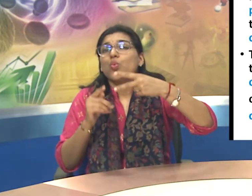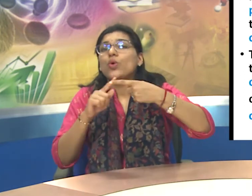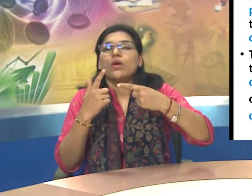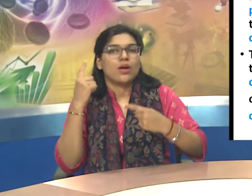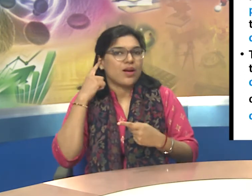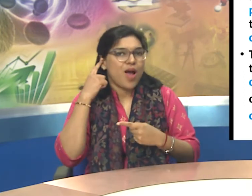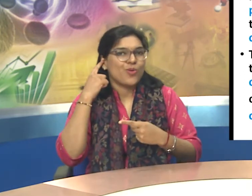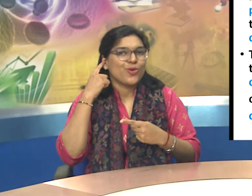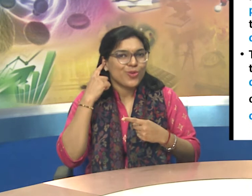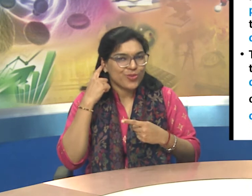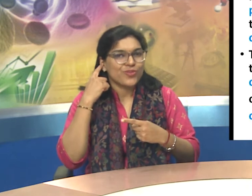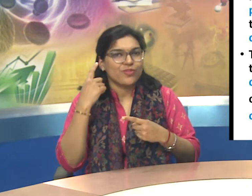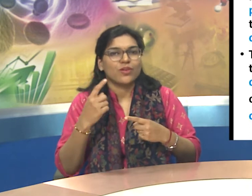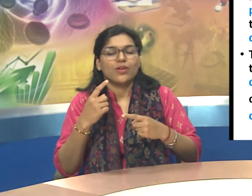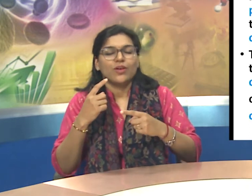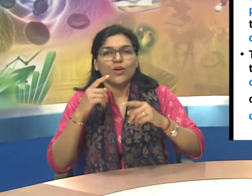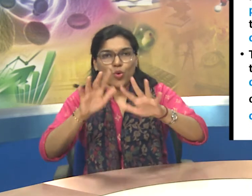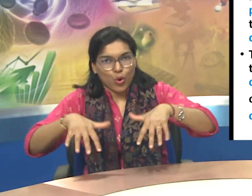There are two different types of